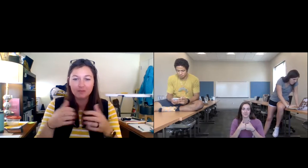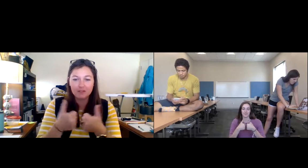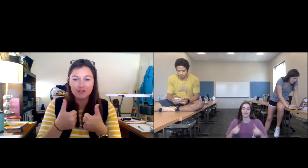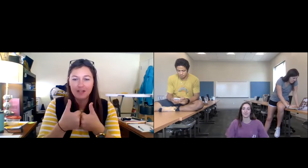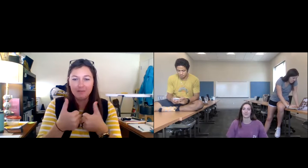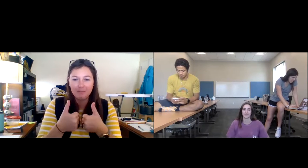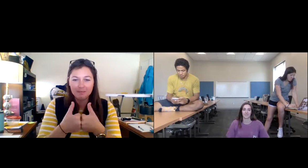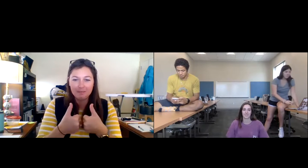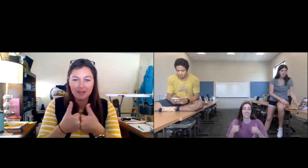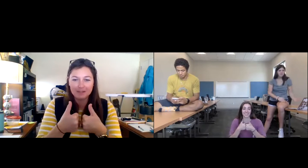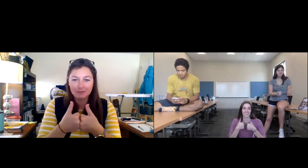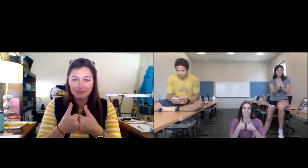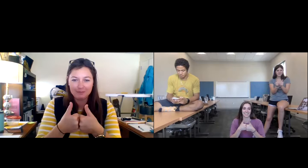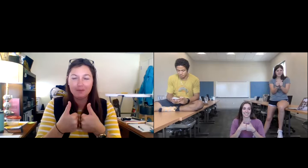so this is game, but okay,